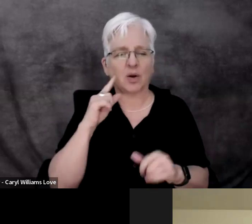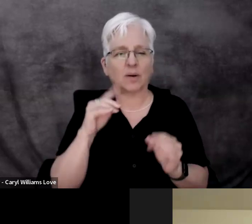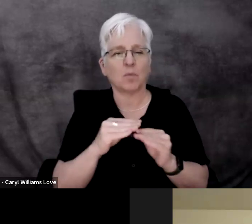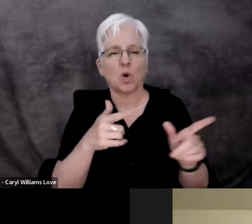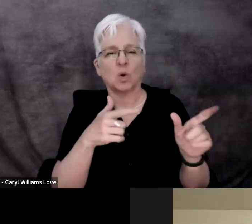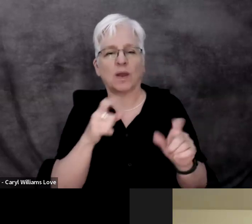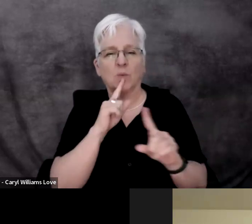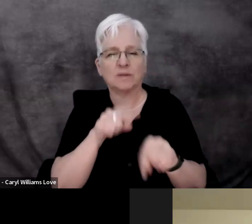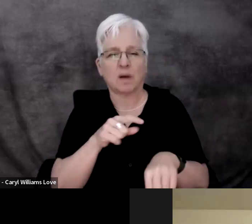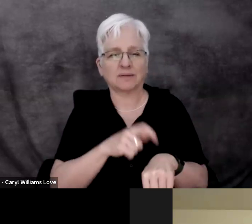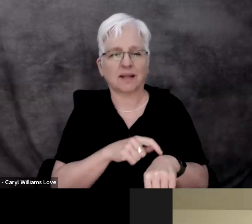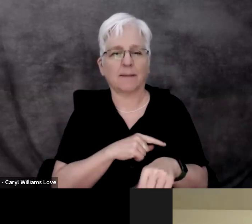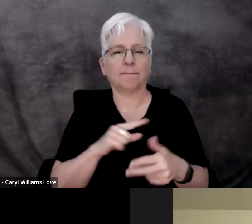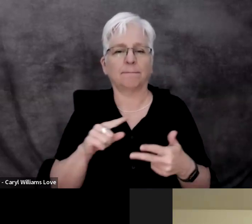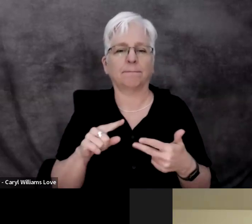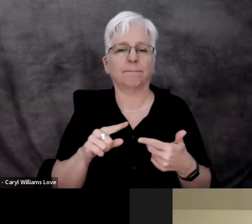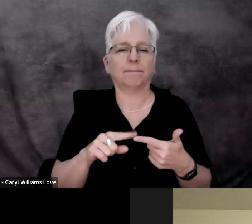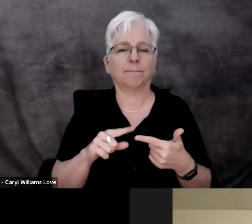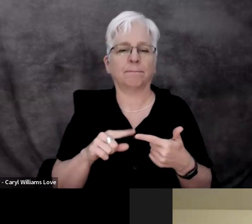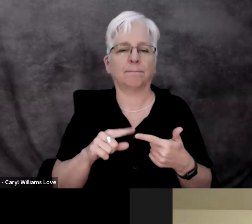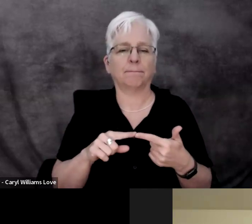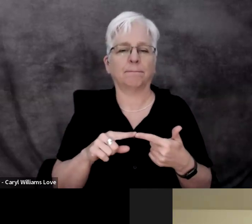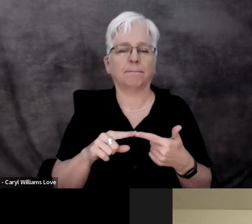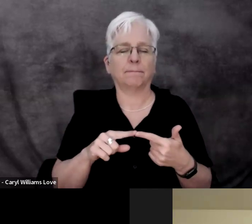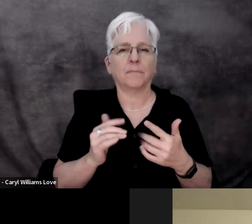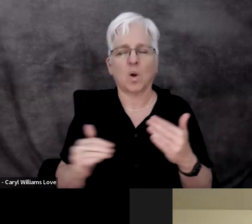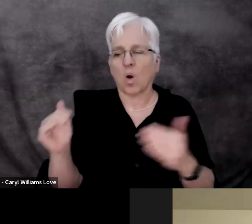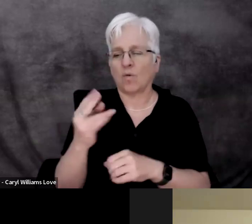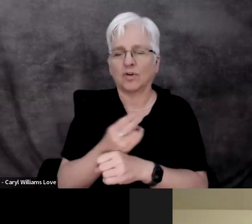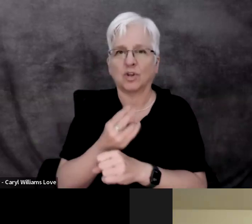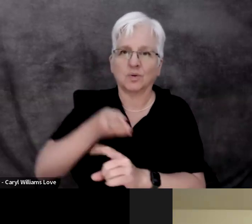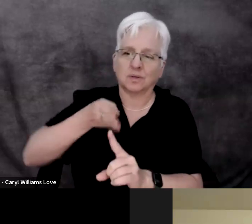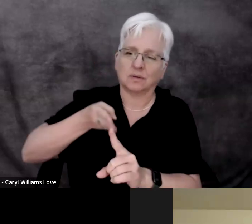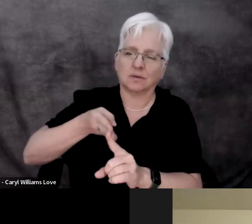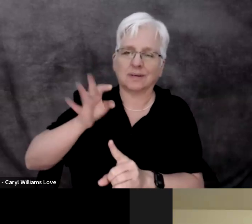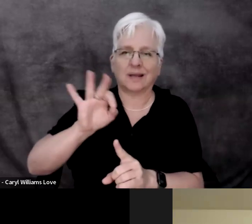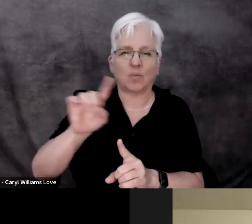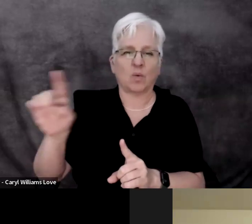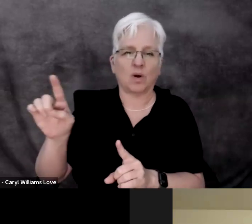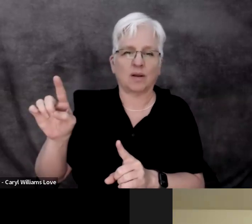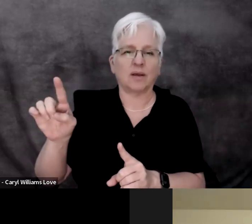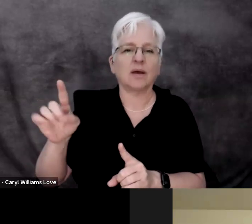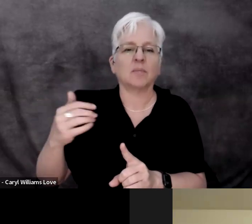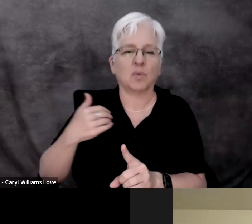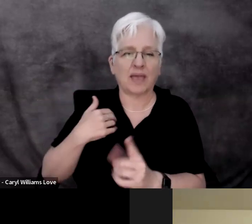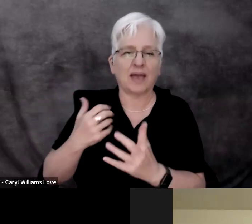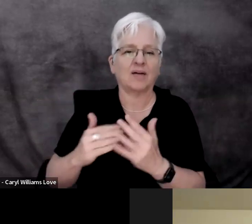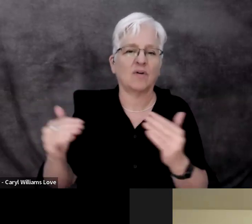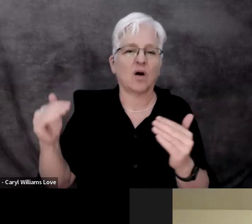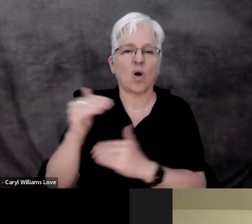from process. A little bit kind of leaned into the overuse of 911, but there's a lot of co-responder models out there that I think are providing some